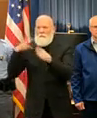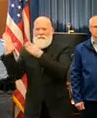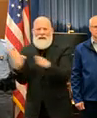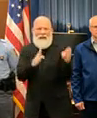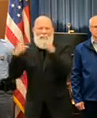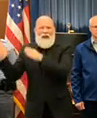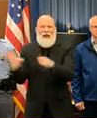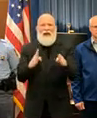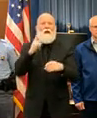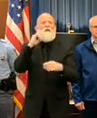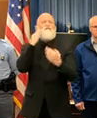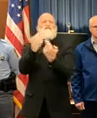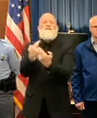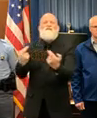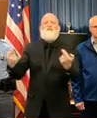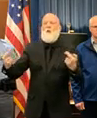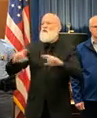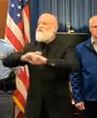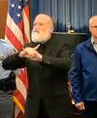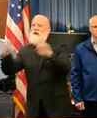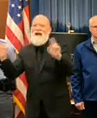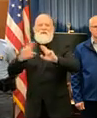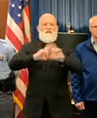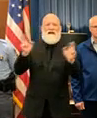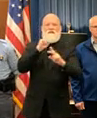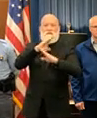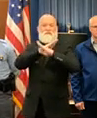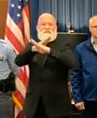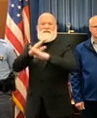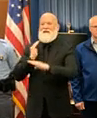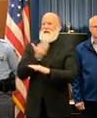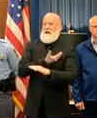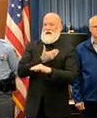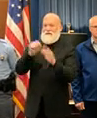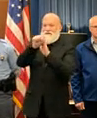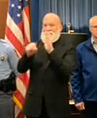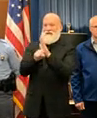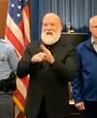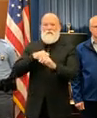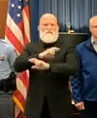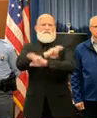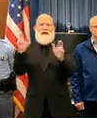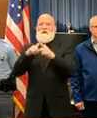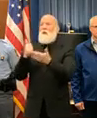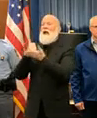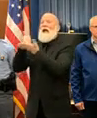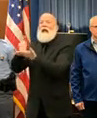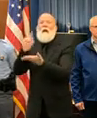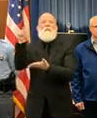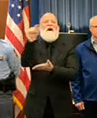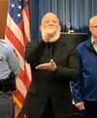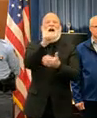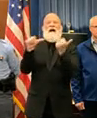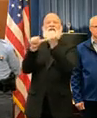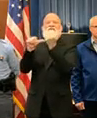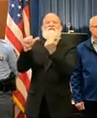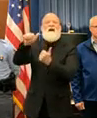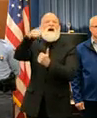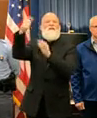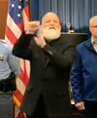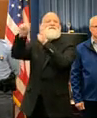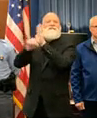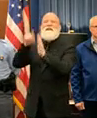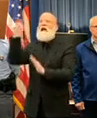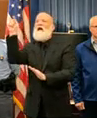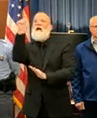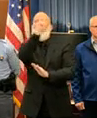to protect our state, but also be ready to assist neighboring states if needed. The main message to my fellow